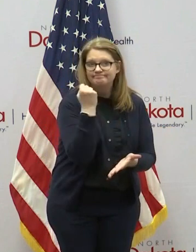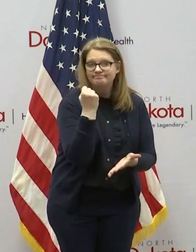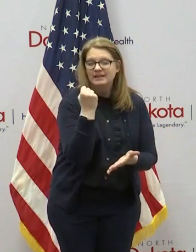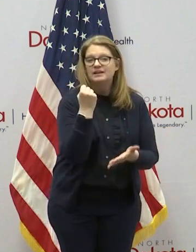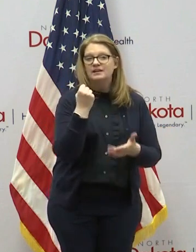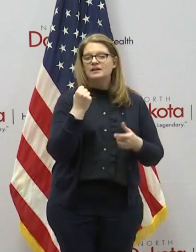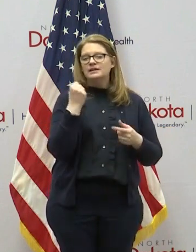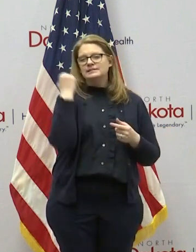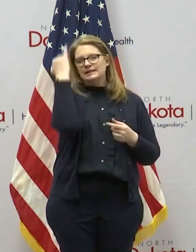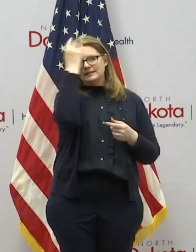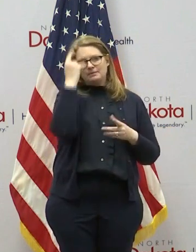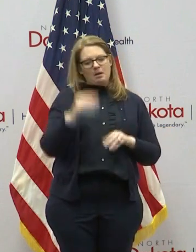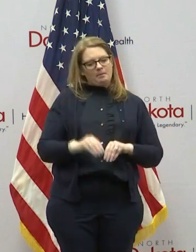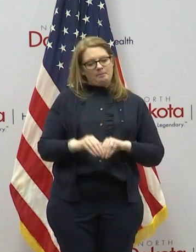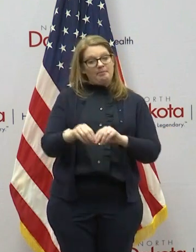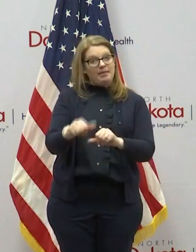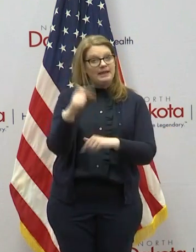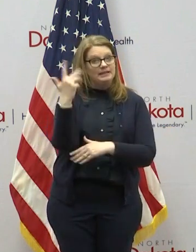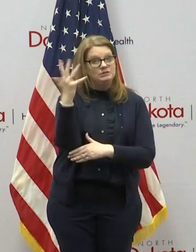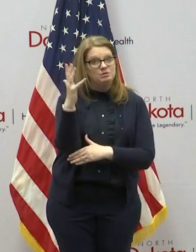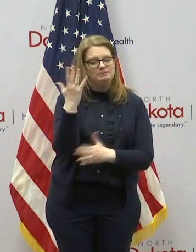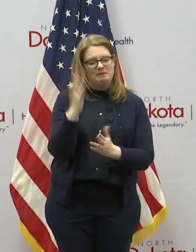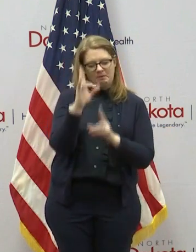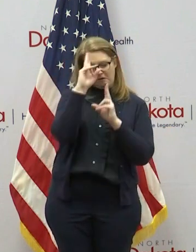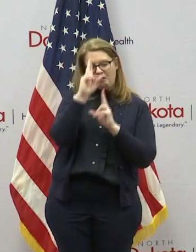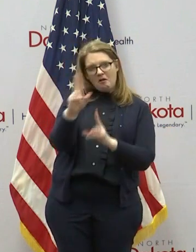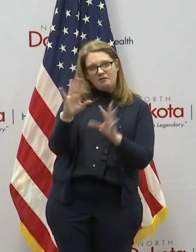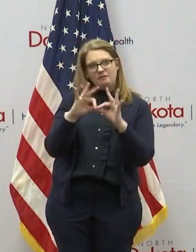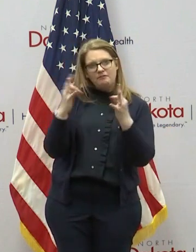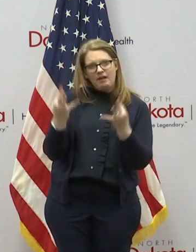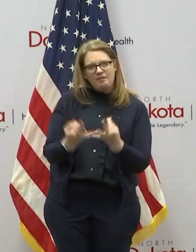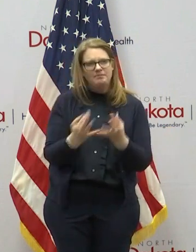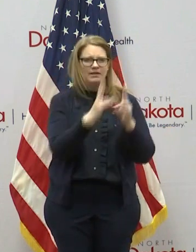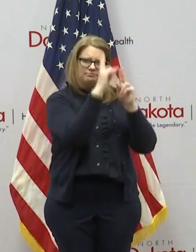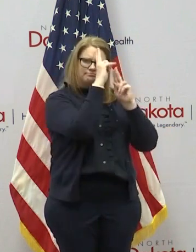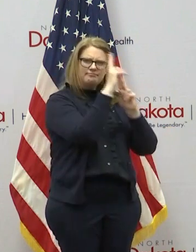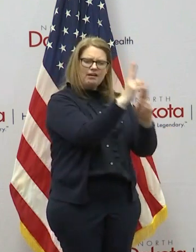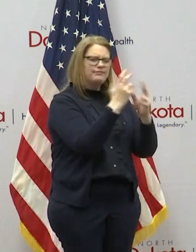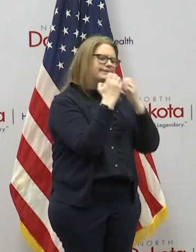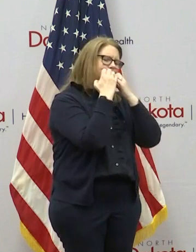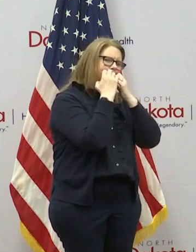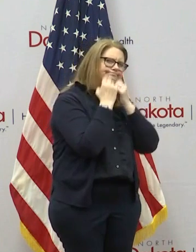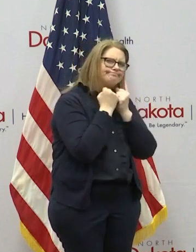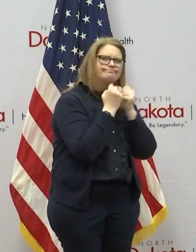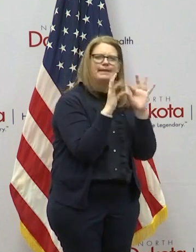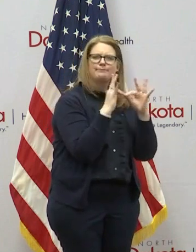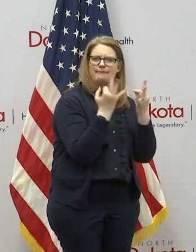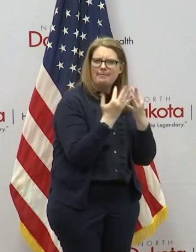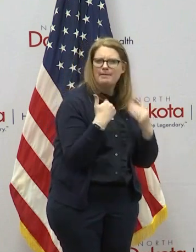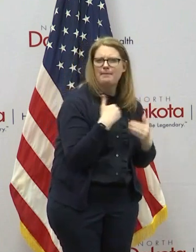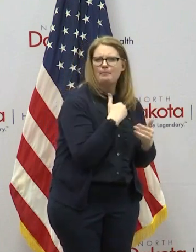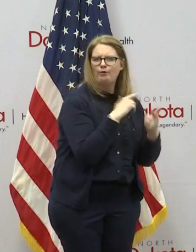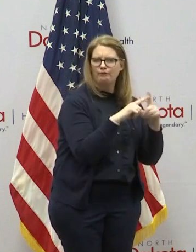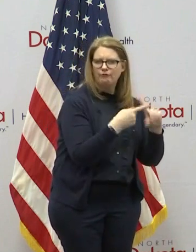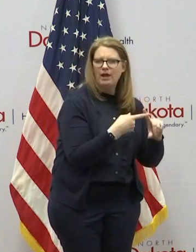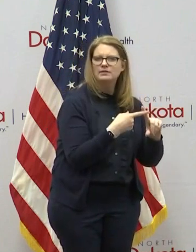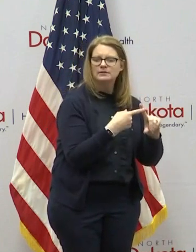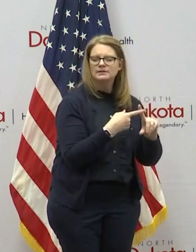Day is to think about planting a tree, maybe in honor of your family, maybe in honor of a loved one, that would help you remember this